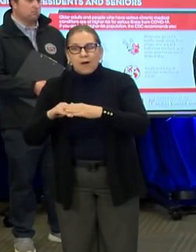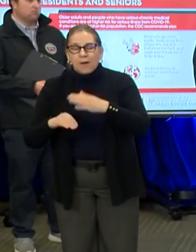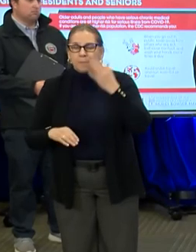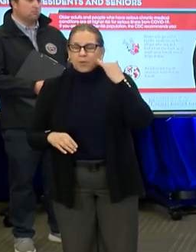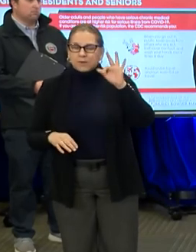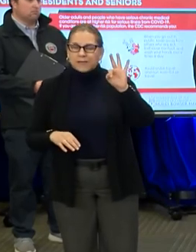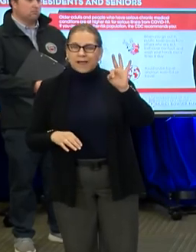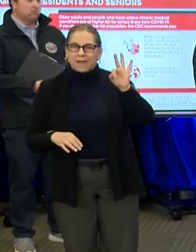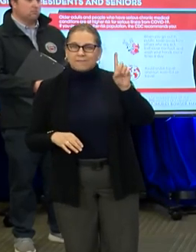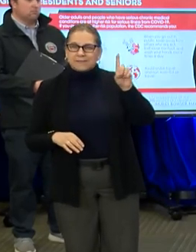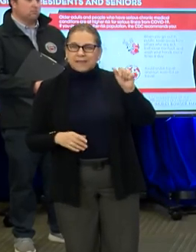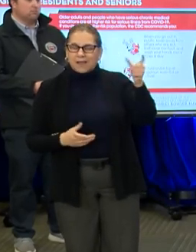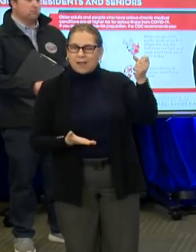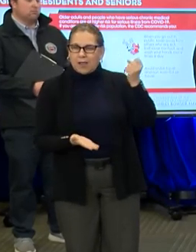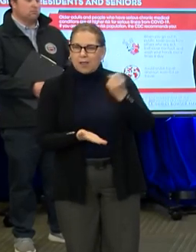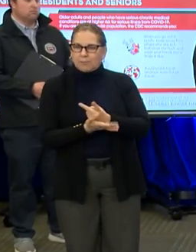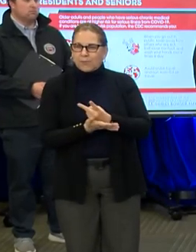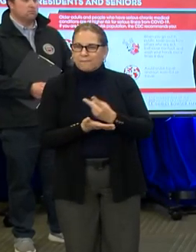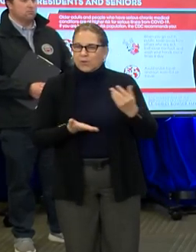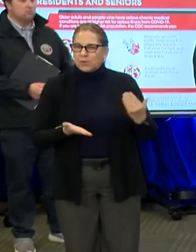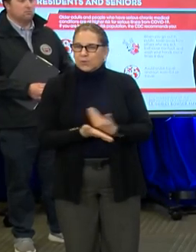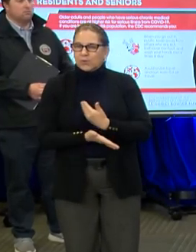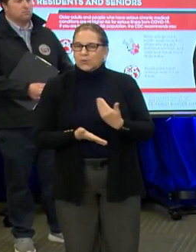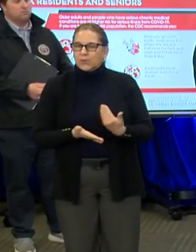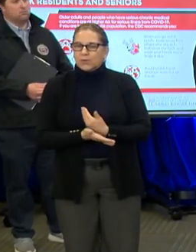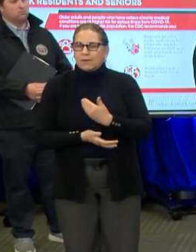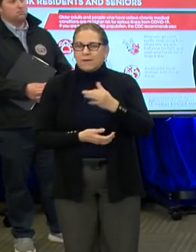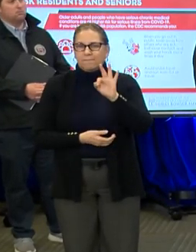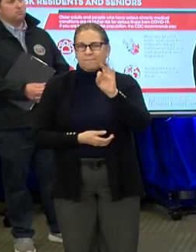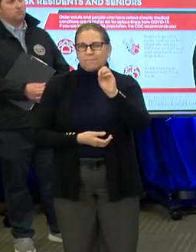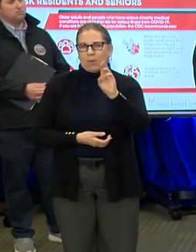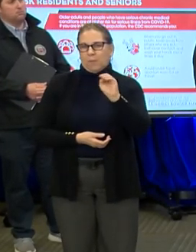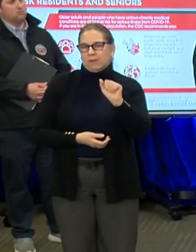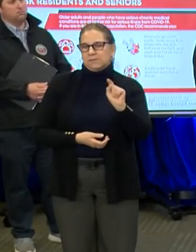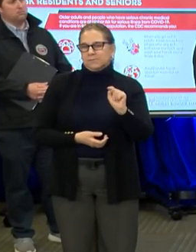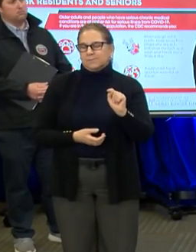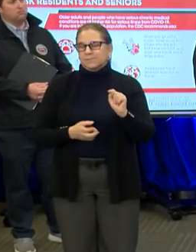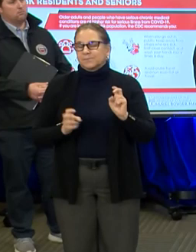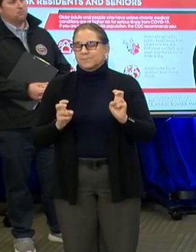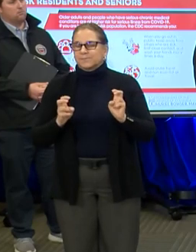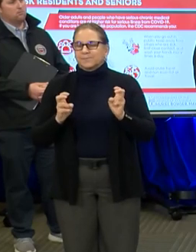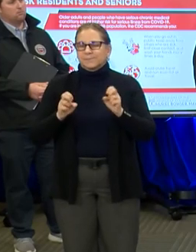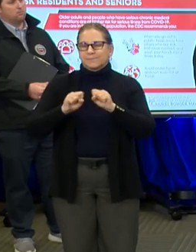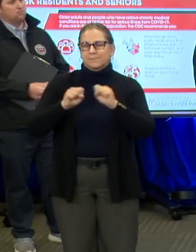formats. Another reason we've been able to adjust so quickly is because our mayor and